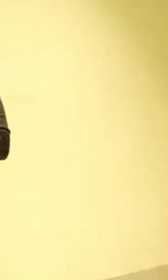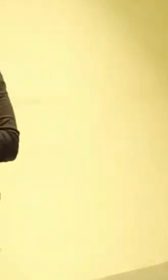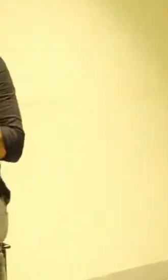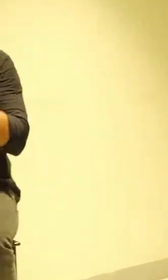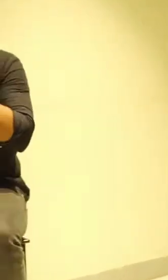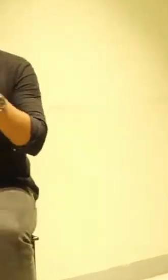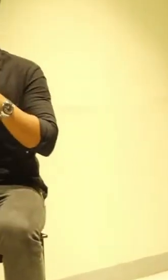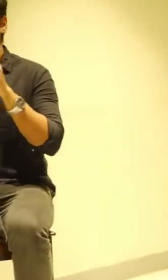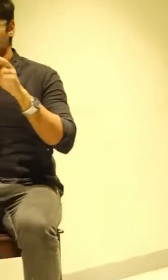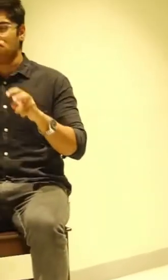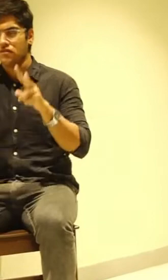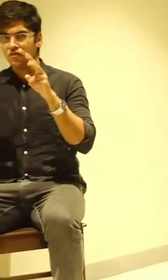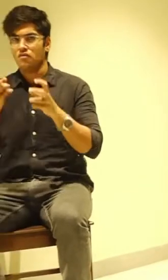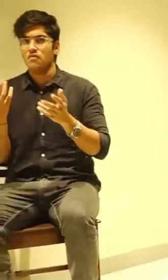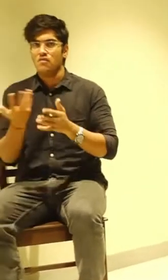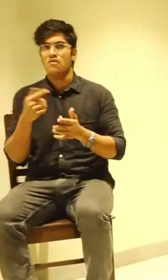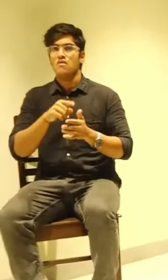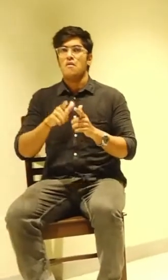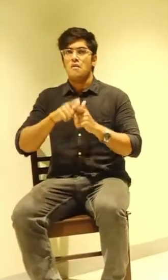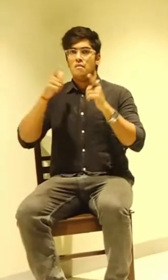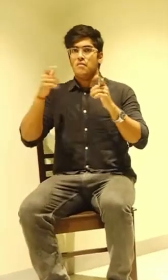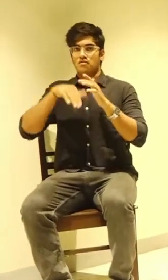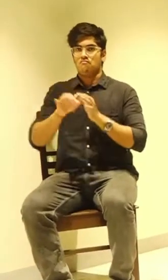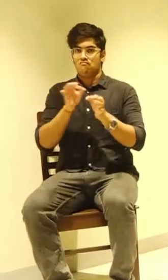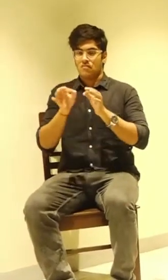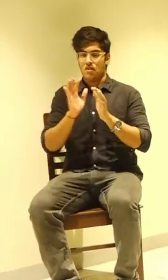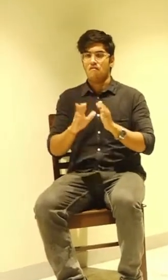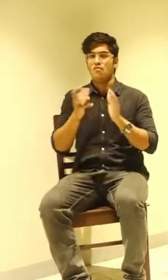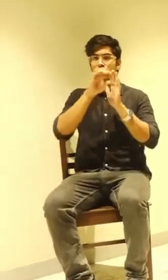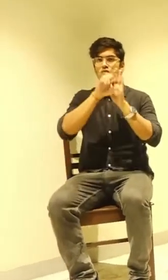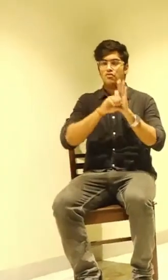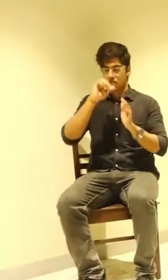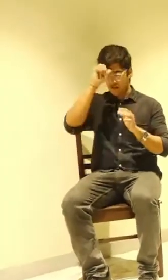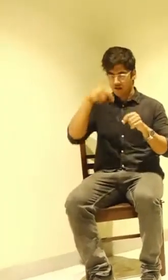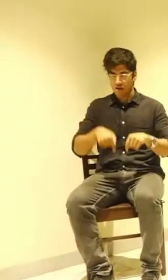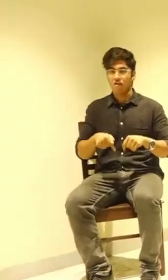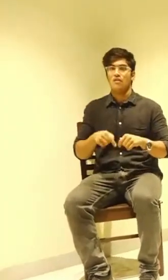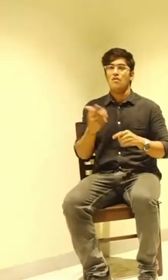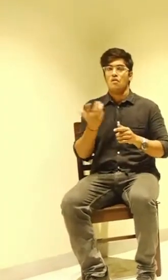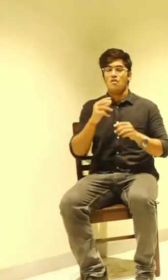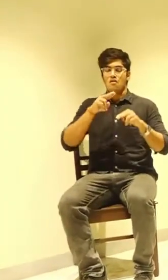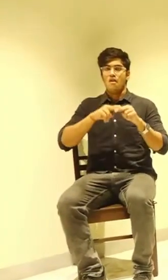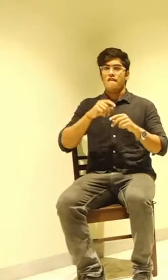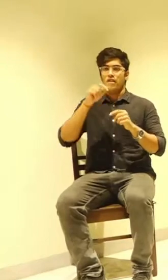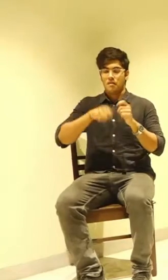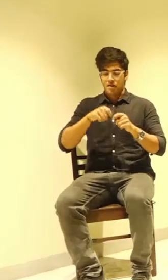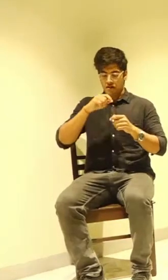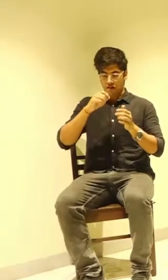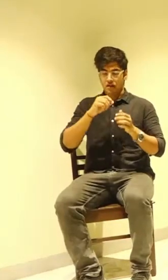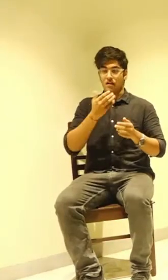studies a very specific and very significant provision of the Constitution of India, one of our most cherished fundamental rights, Article